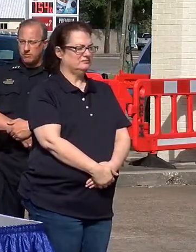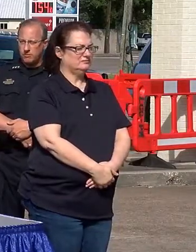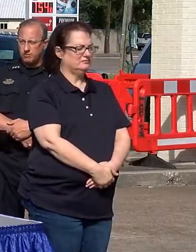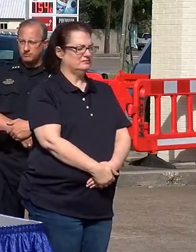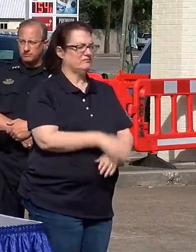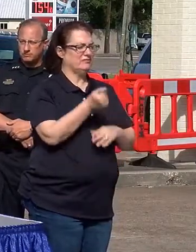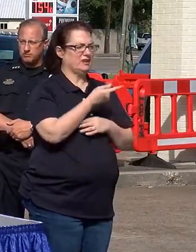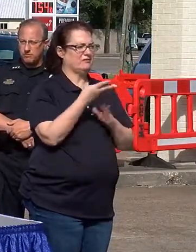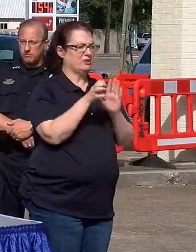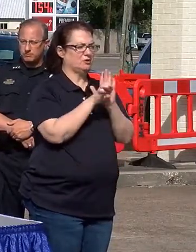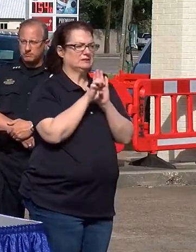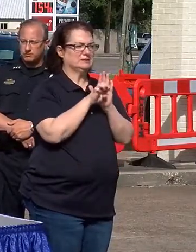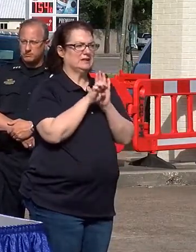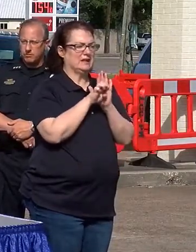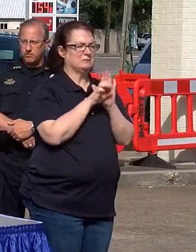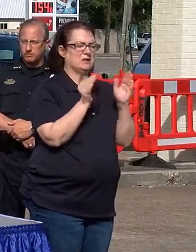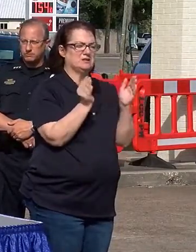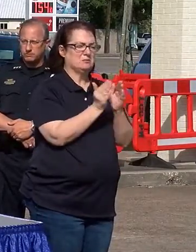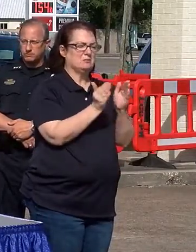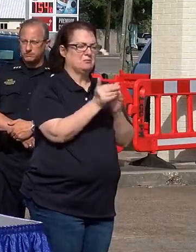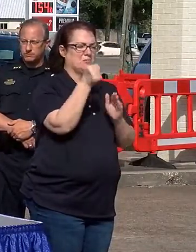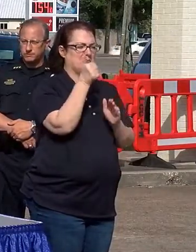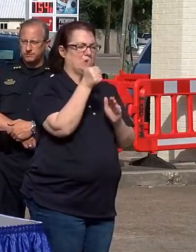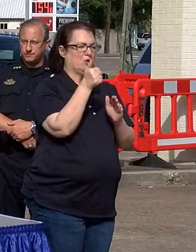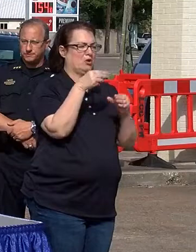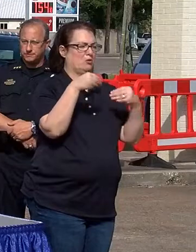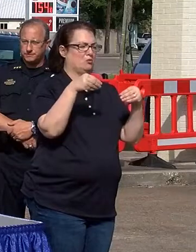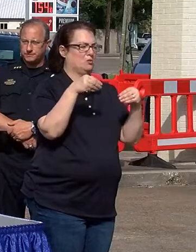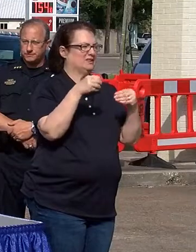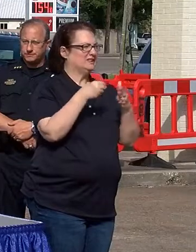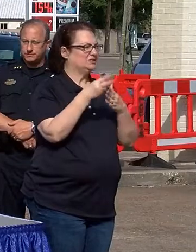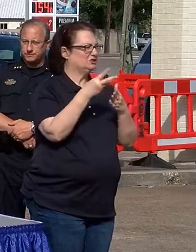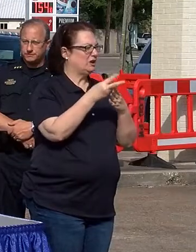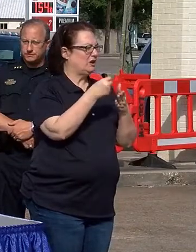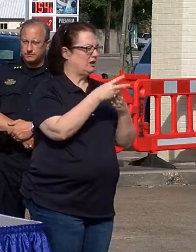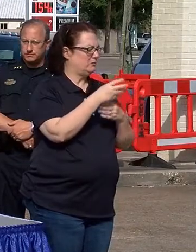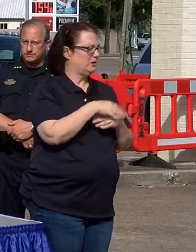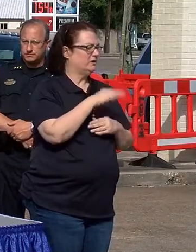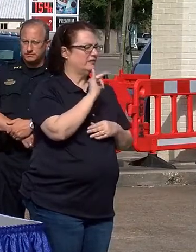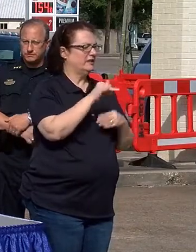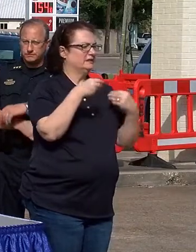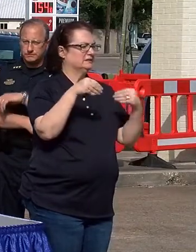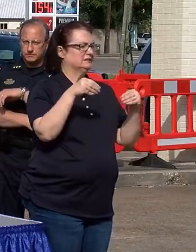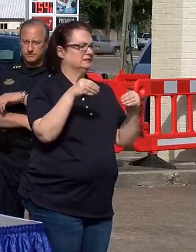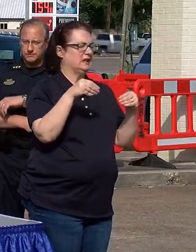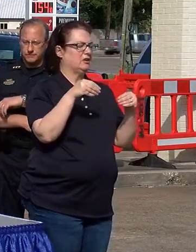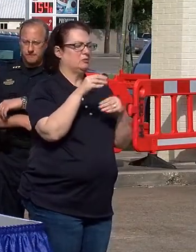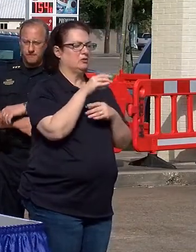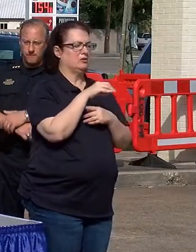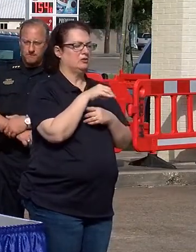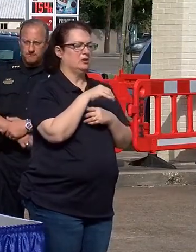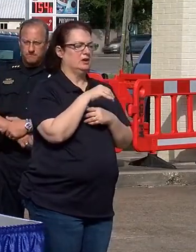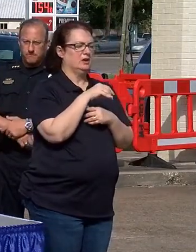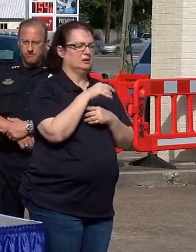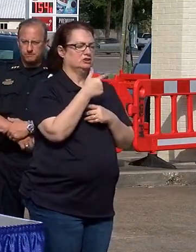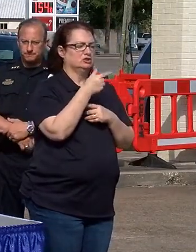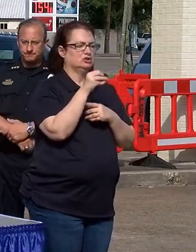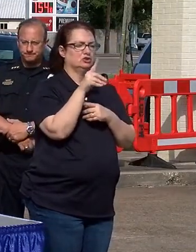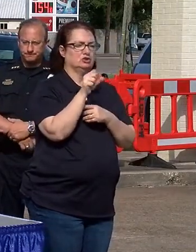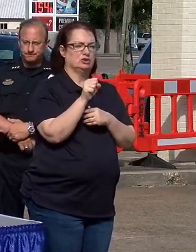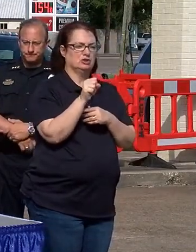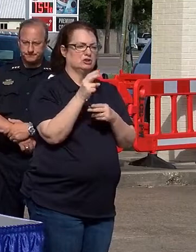A few examples would be smaller retail shops in Lafayette, a lot of which sell durable goods, a